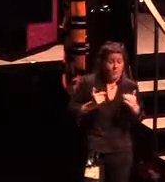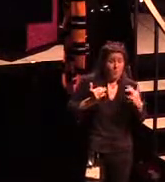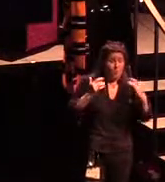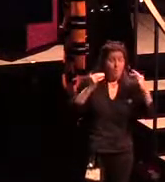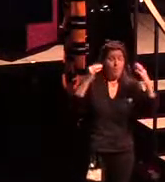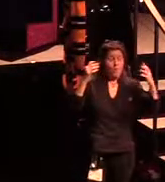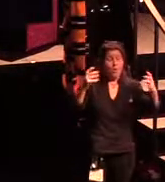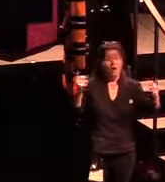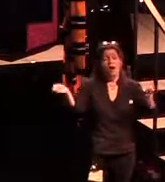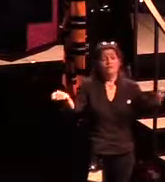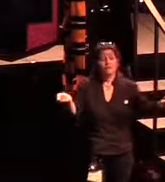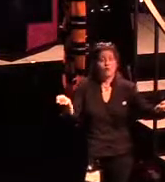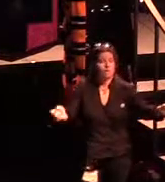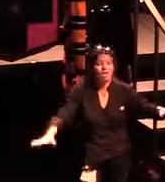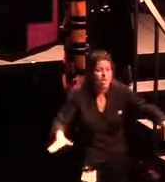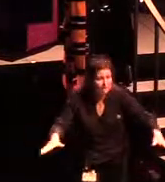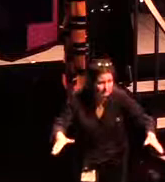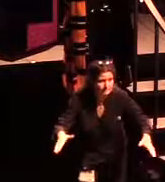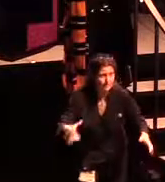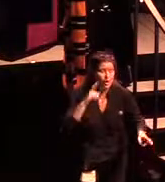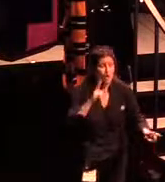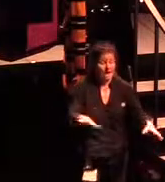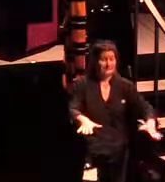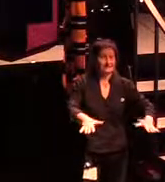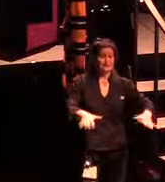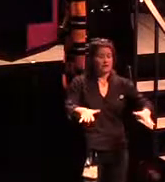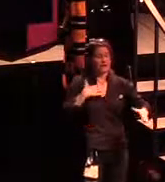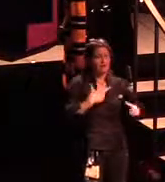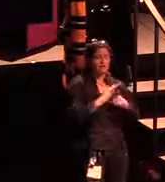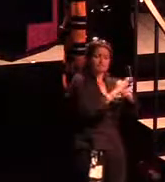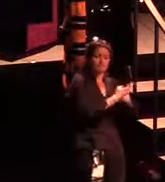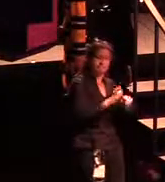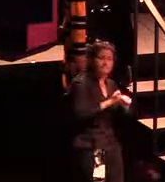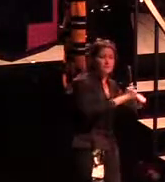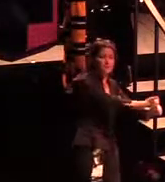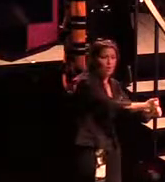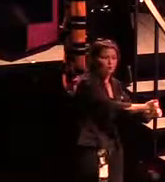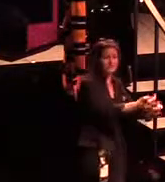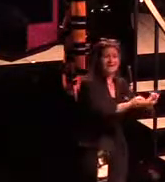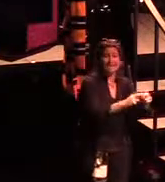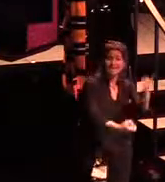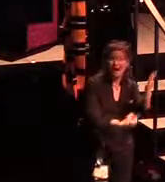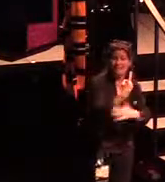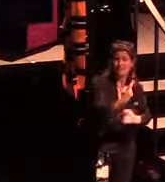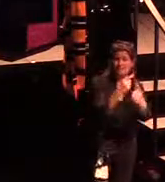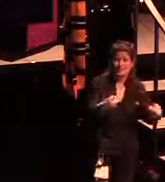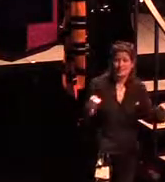Biscuit, this looks seizure-like and needs similar management. If that happens, put Grandmaster Flash on.